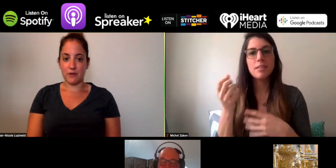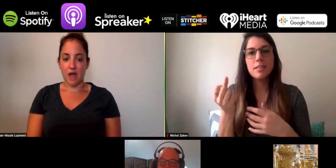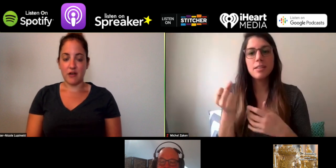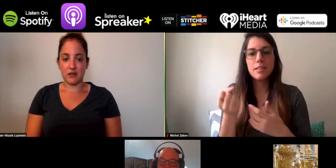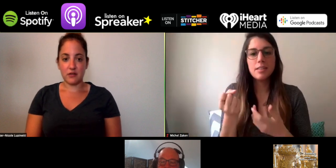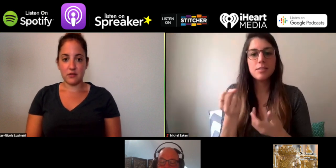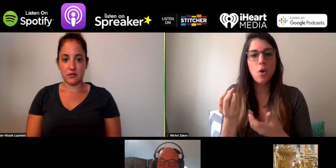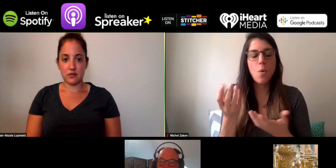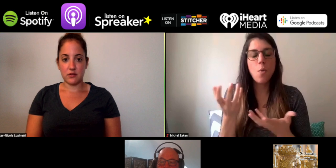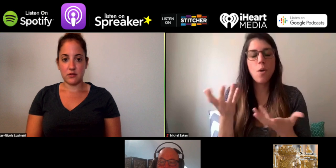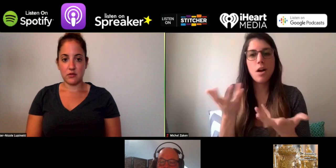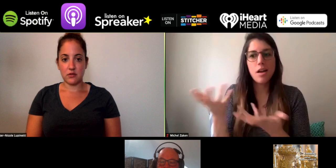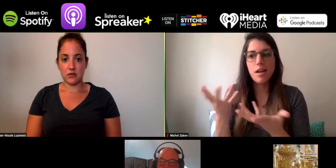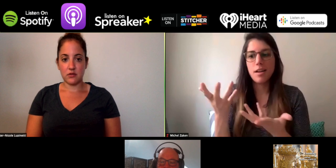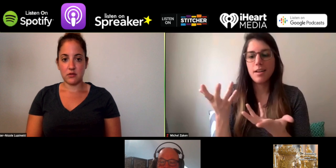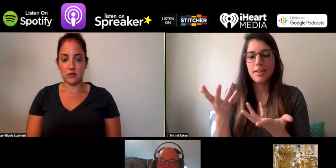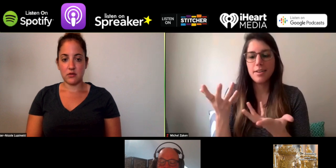has been forgotten.